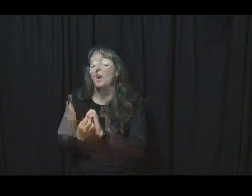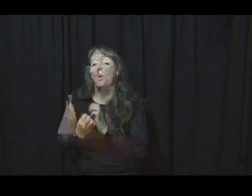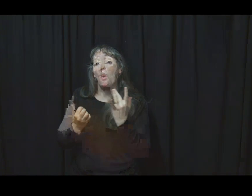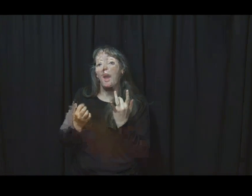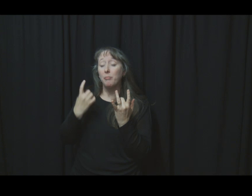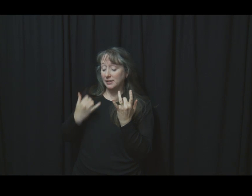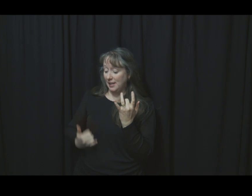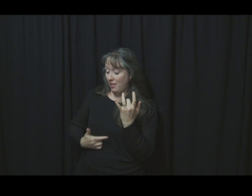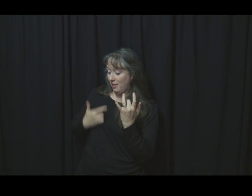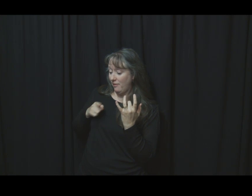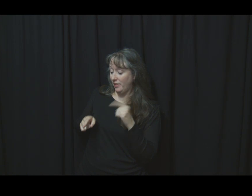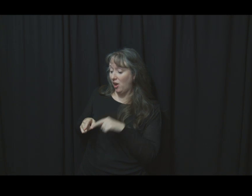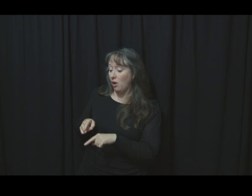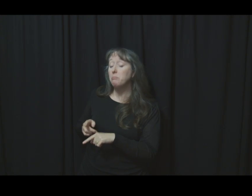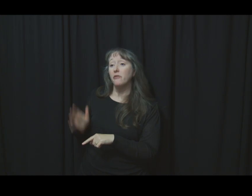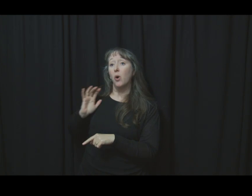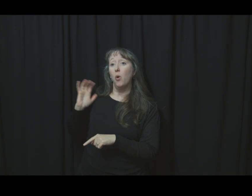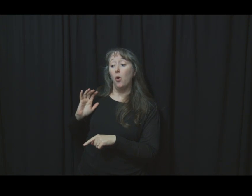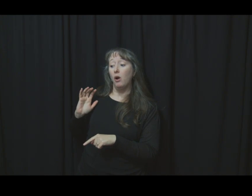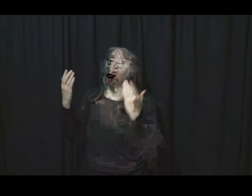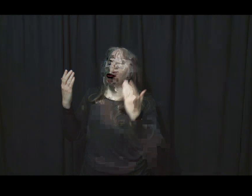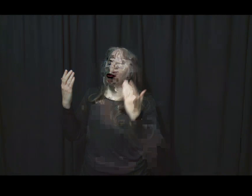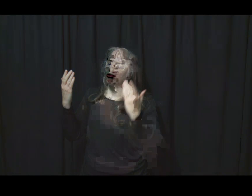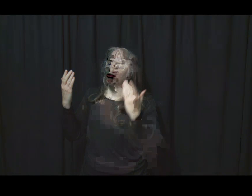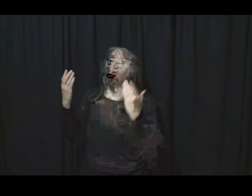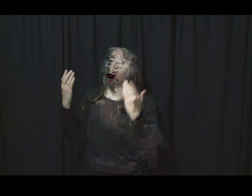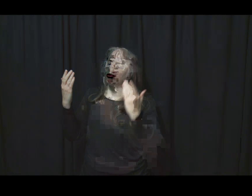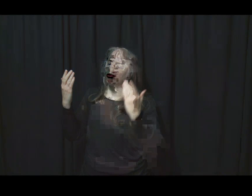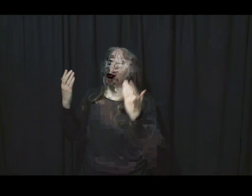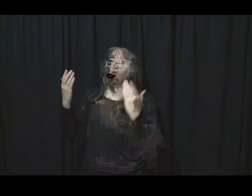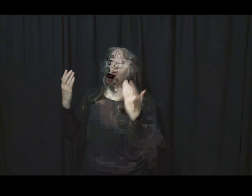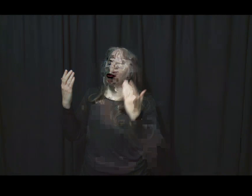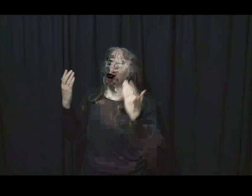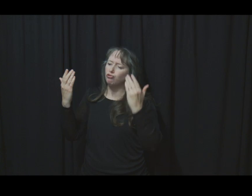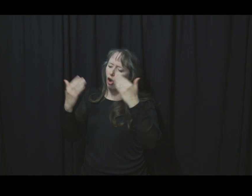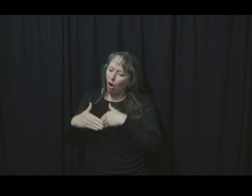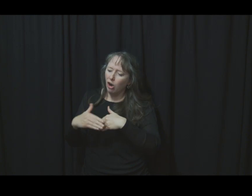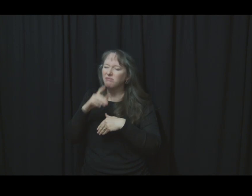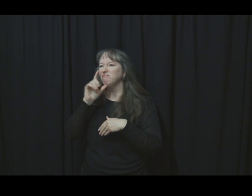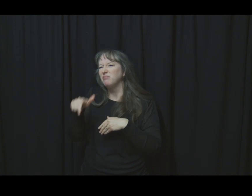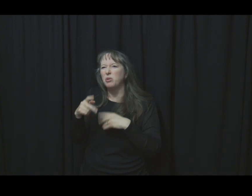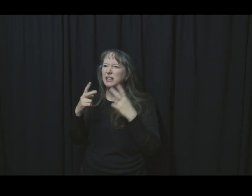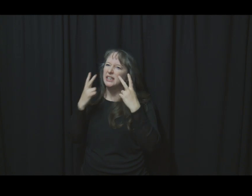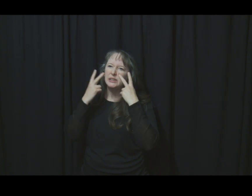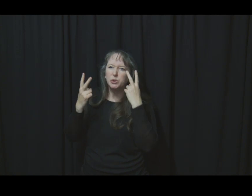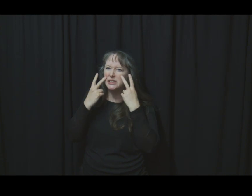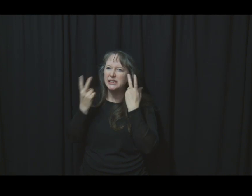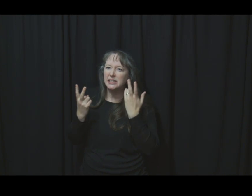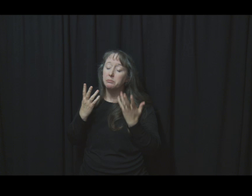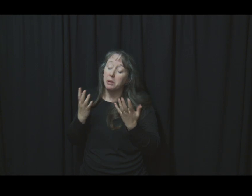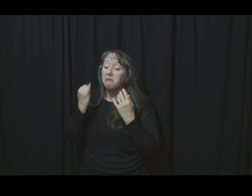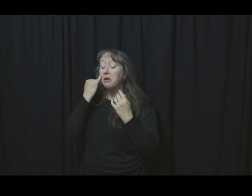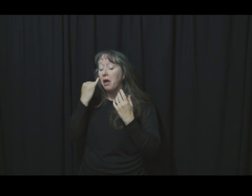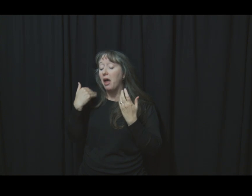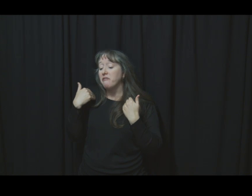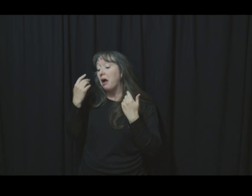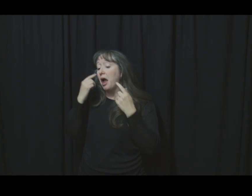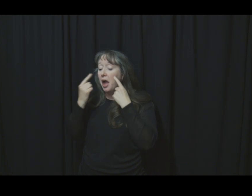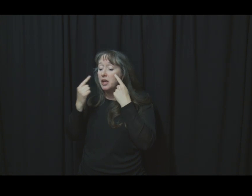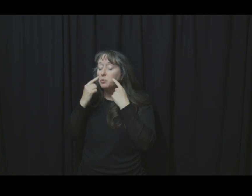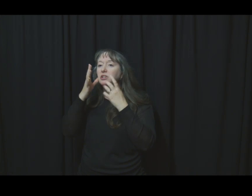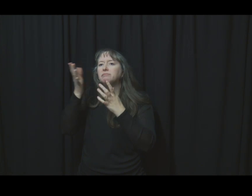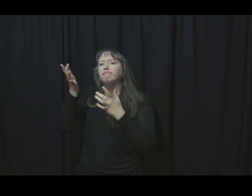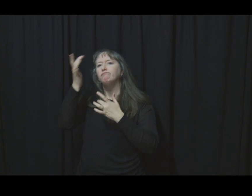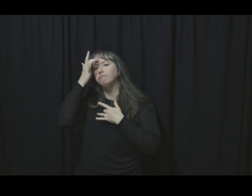their ancestors had eyes, now these ones are blind. And that's dark like that, those with eyes might have got diseases and died out. Those that had mutations for